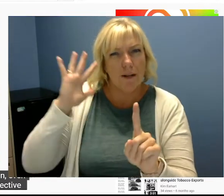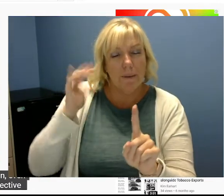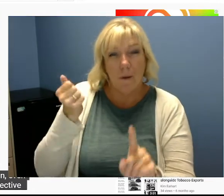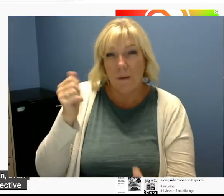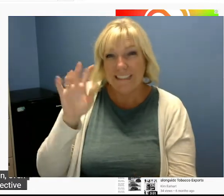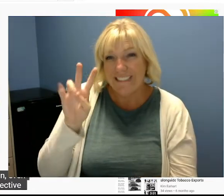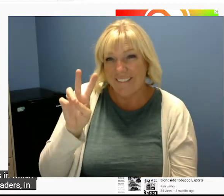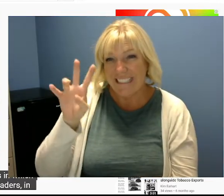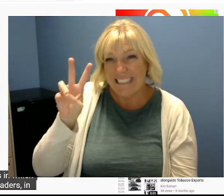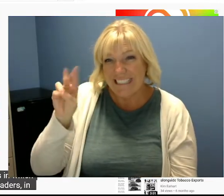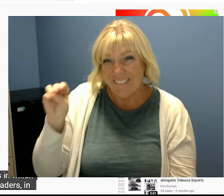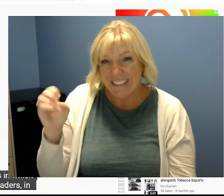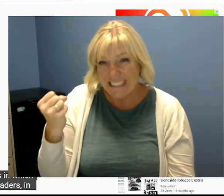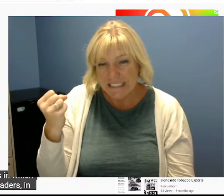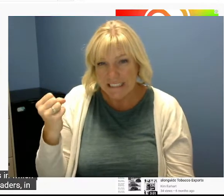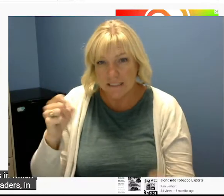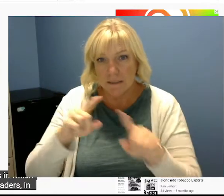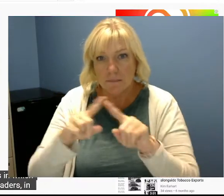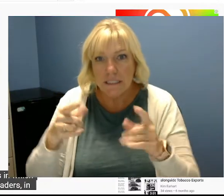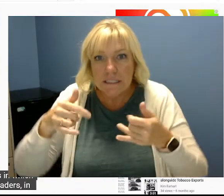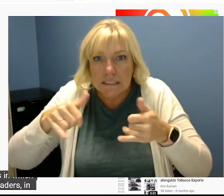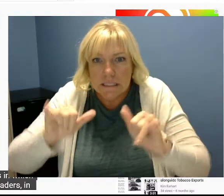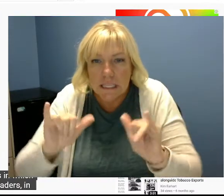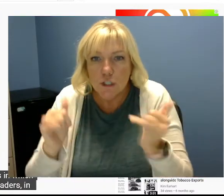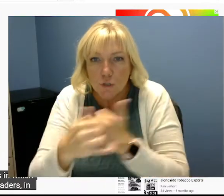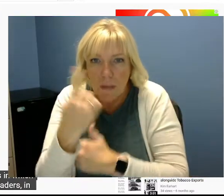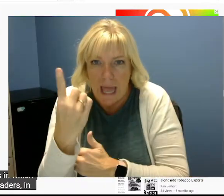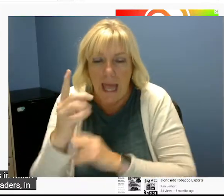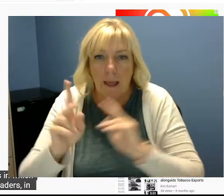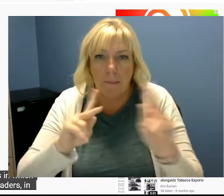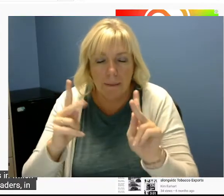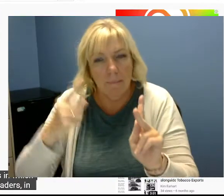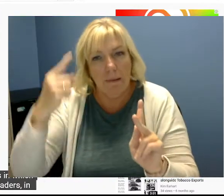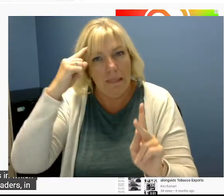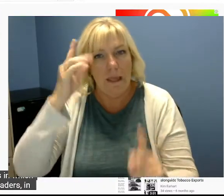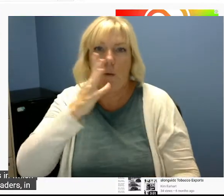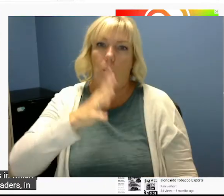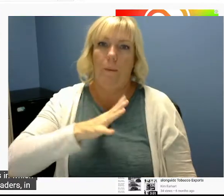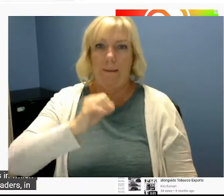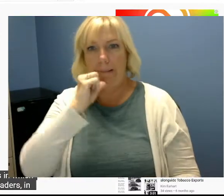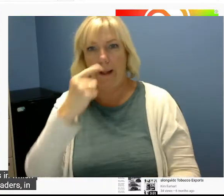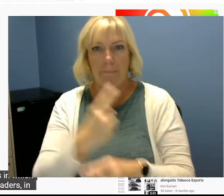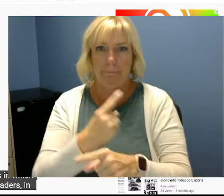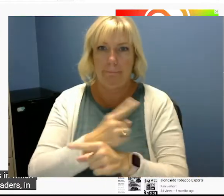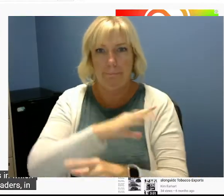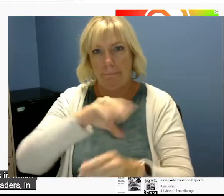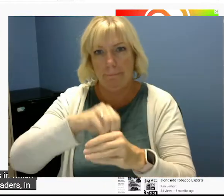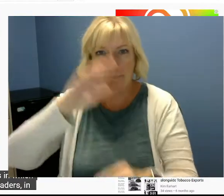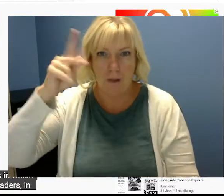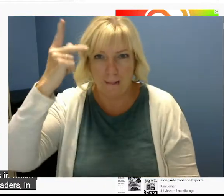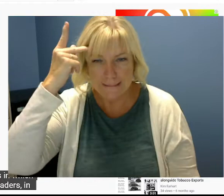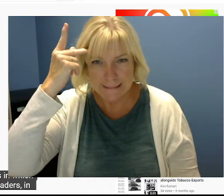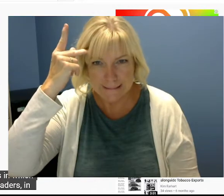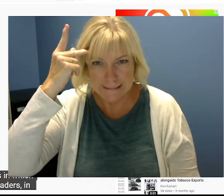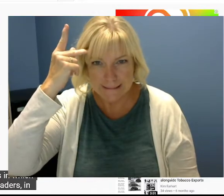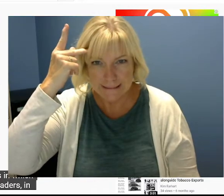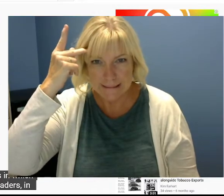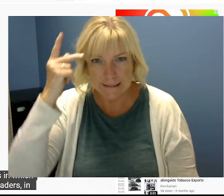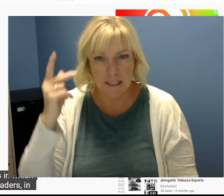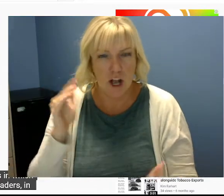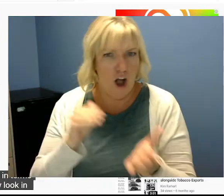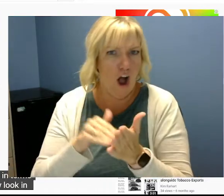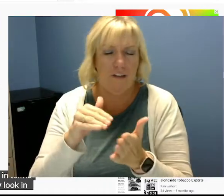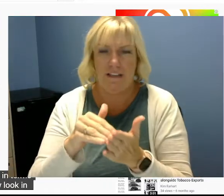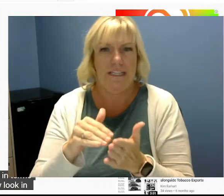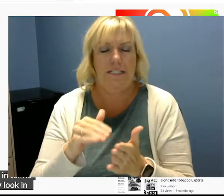still reflective of women in politics today, and the ways in which women are questioned while political